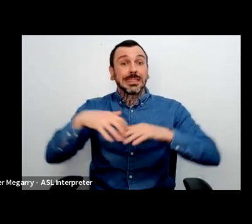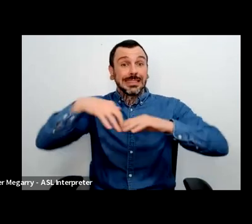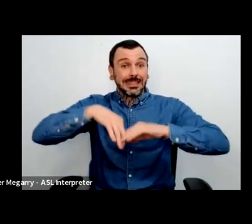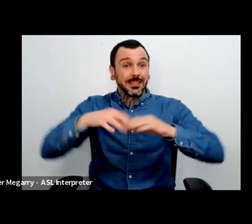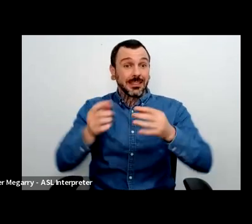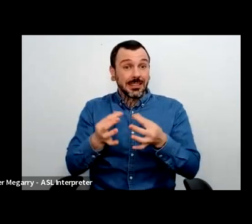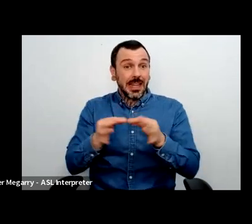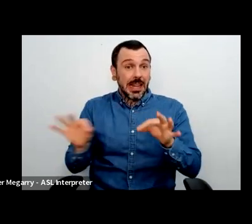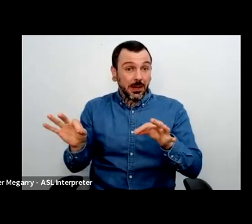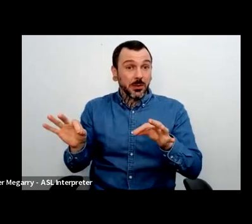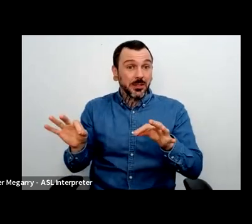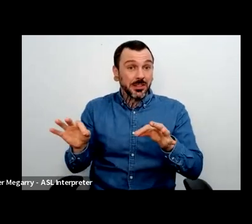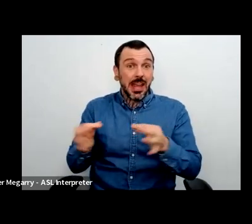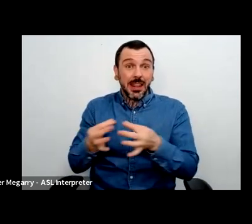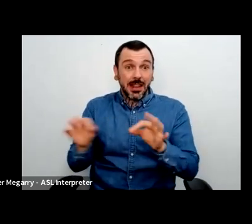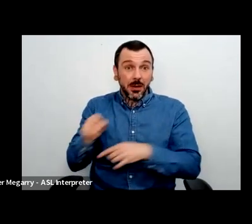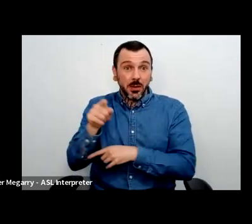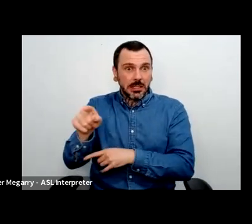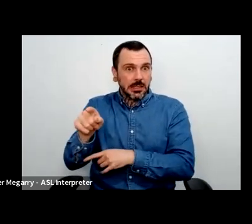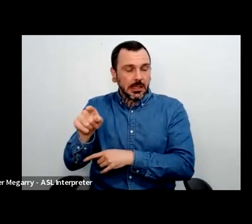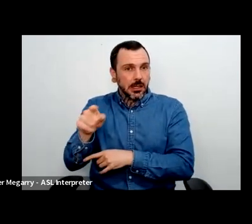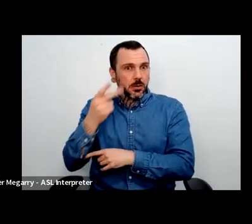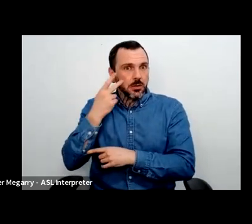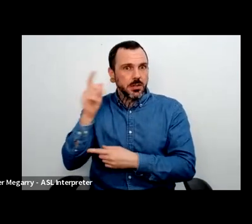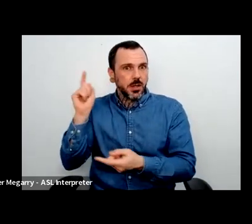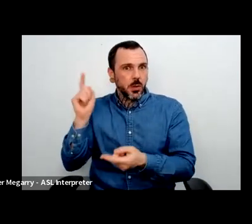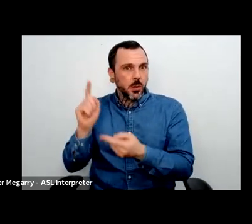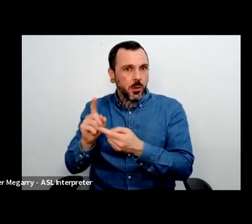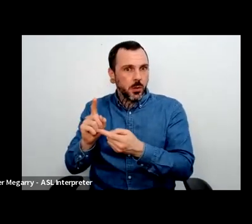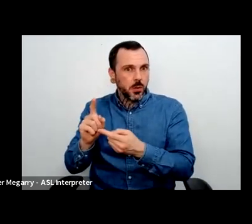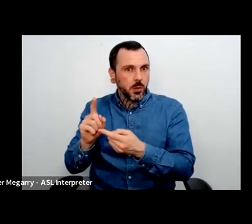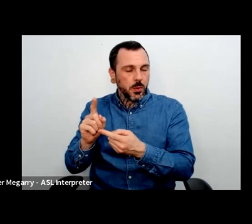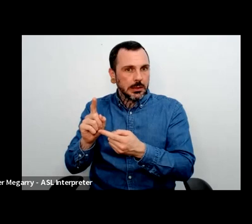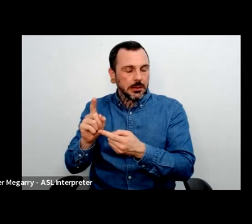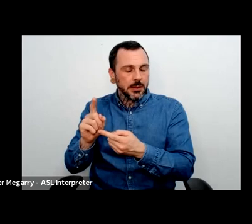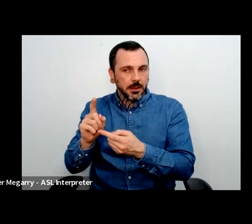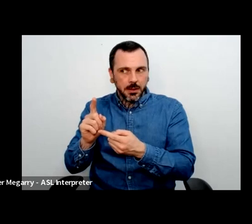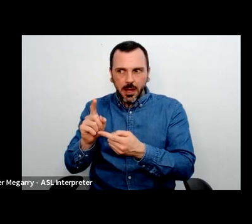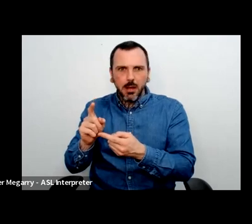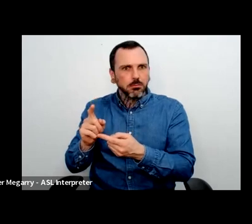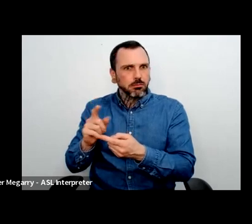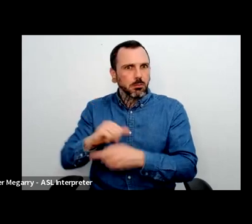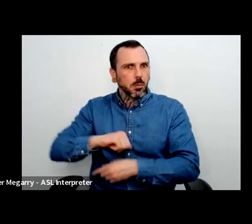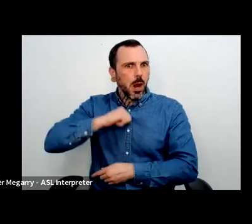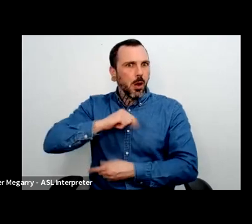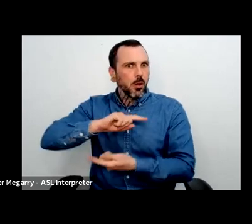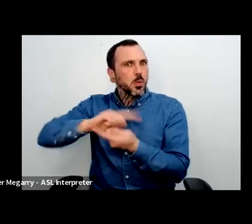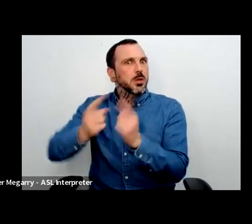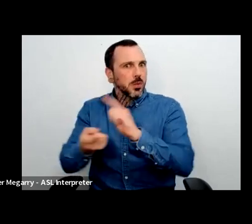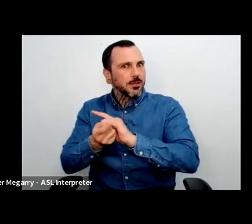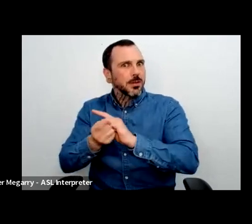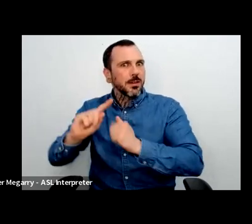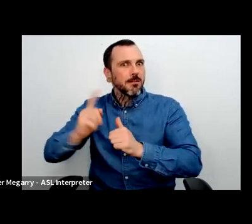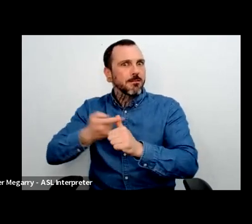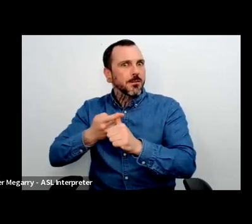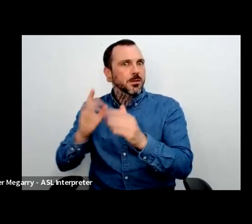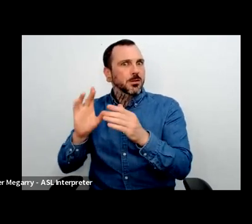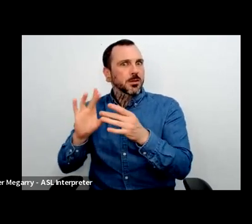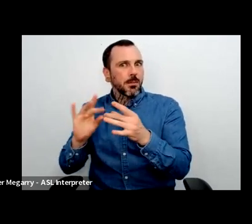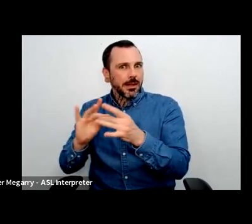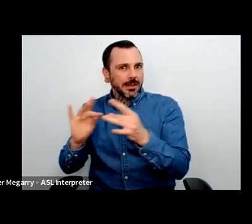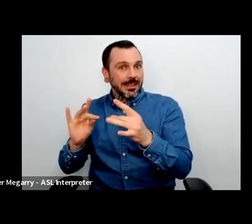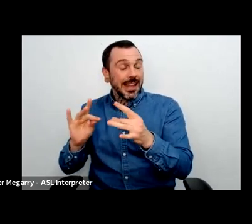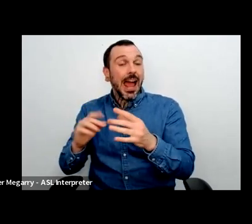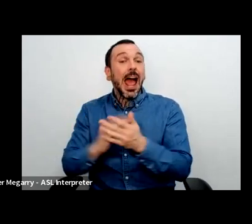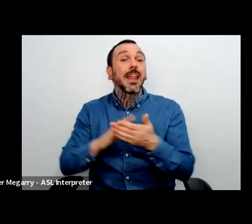you mentioned Shakespeare. I mean, so because of that translation, students in the three communities who speak that dialect are now able